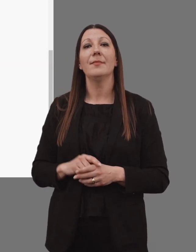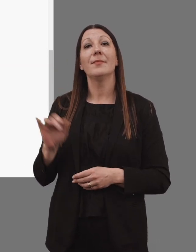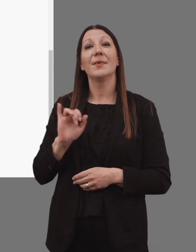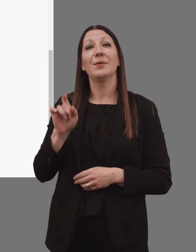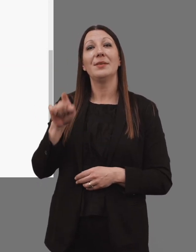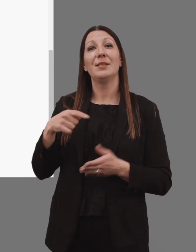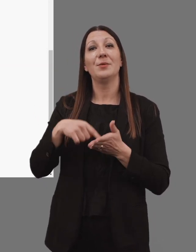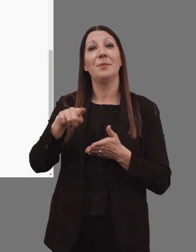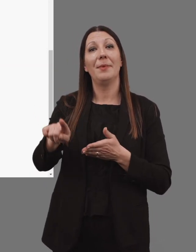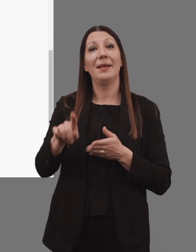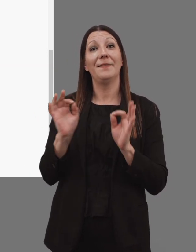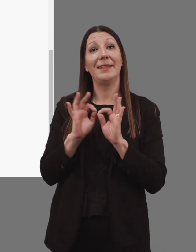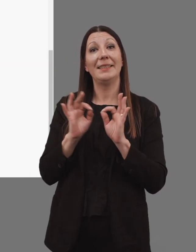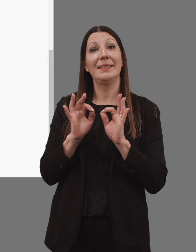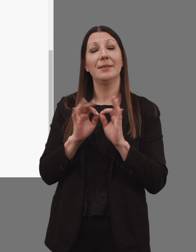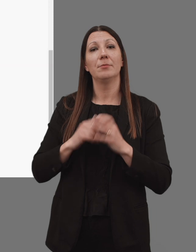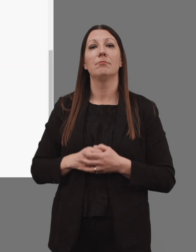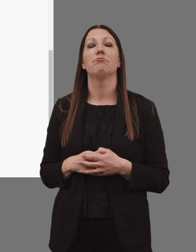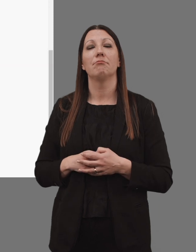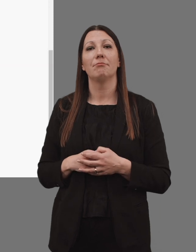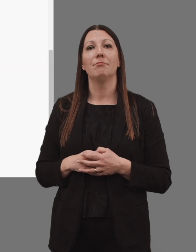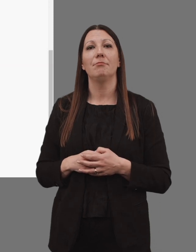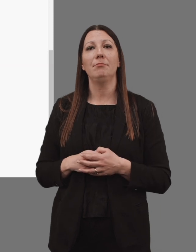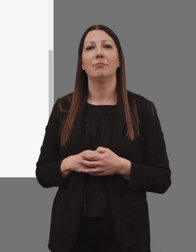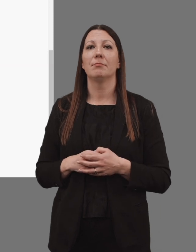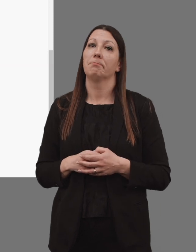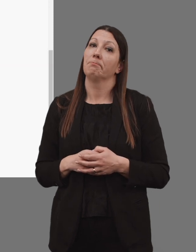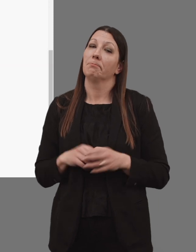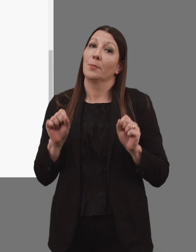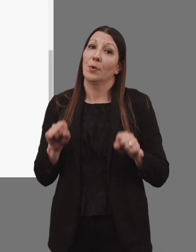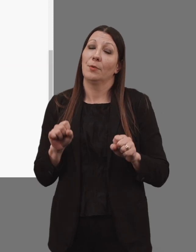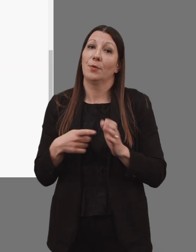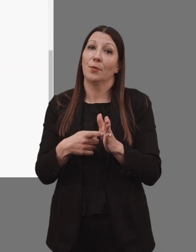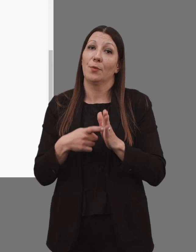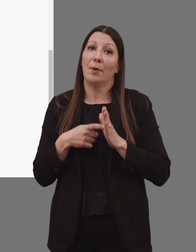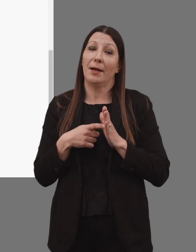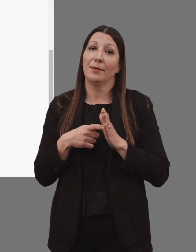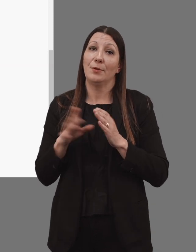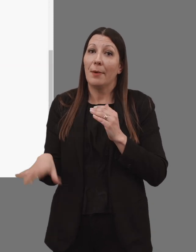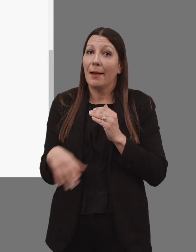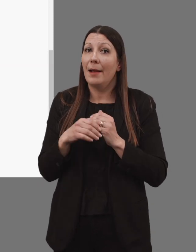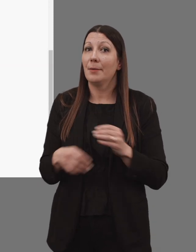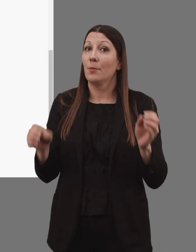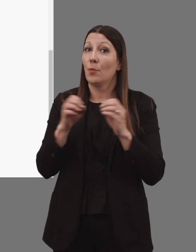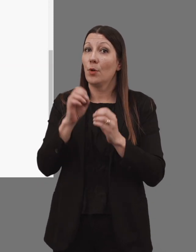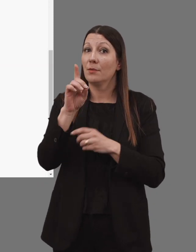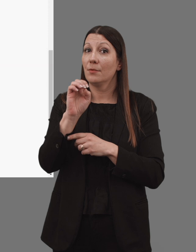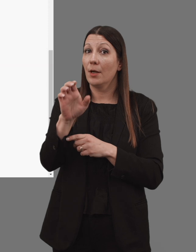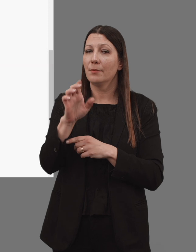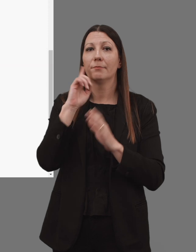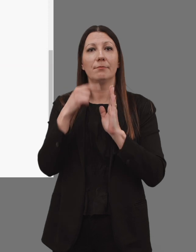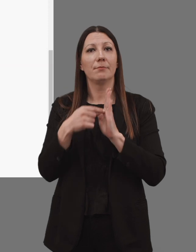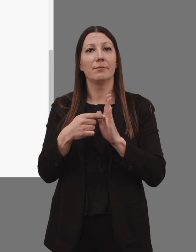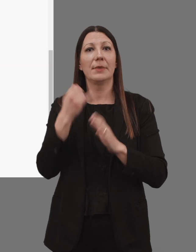fee. You may be required to submit additional documentation. For example, if you are a permanent resident of